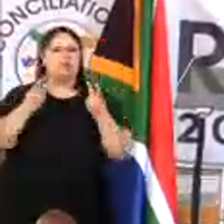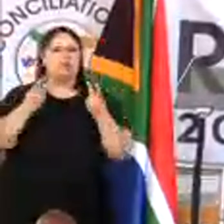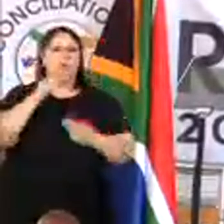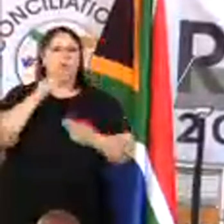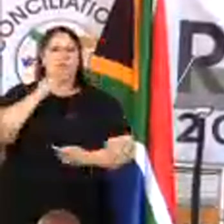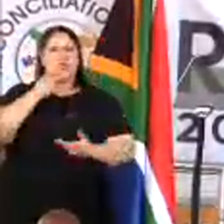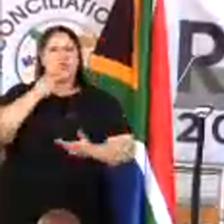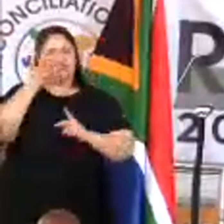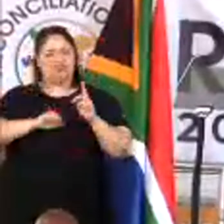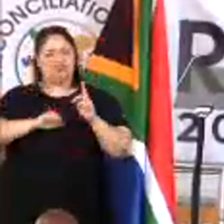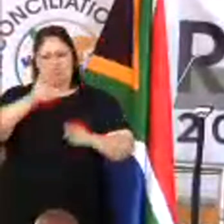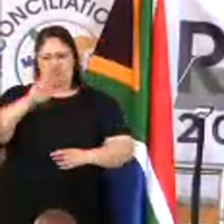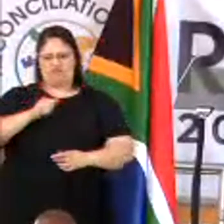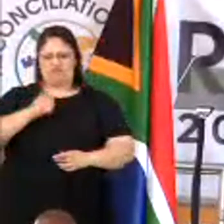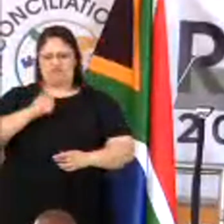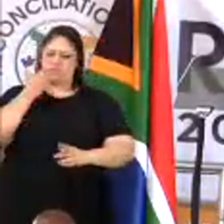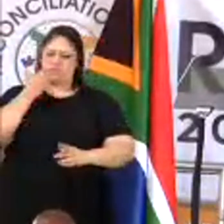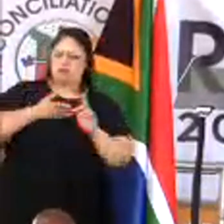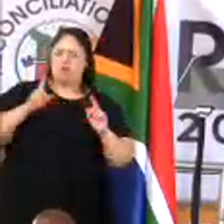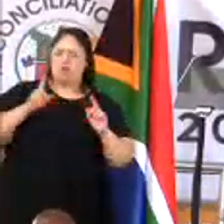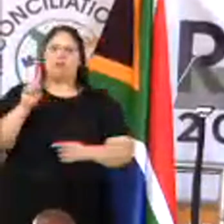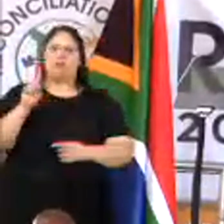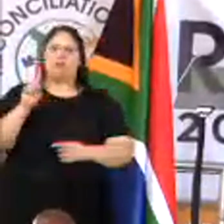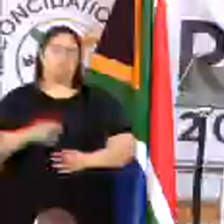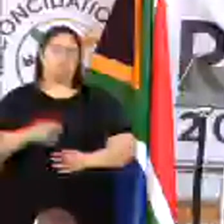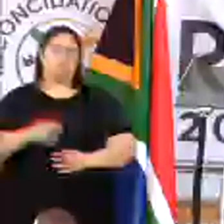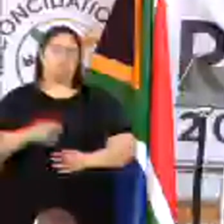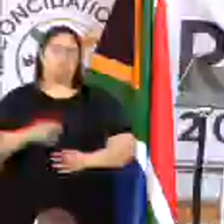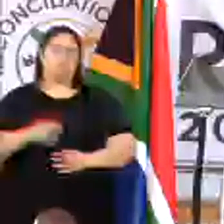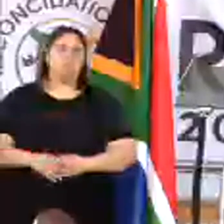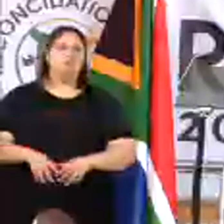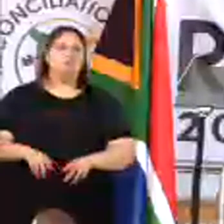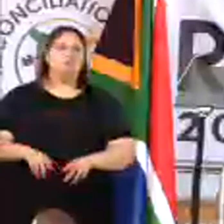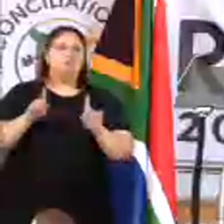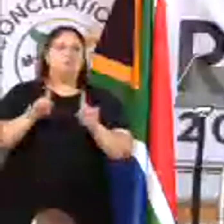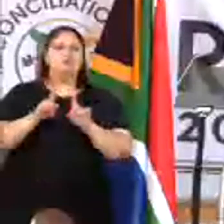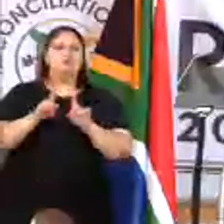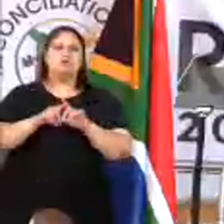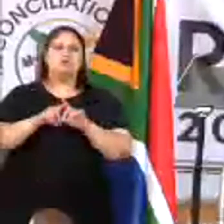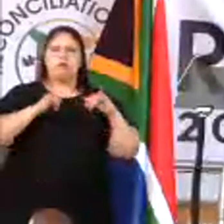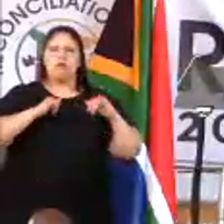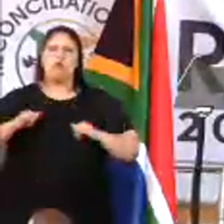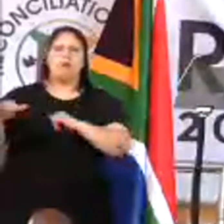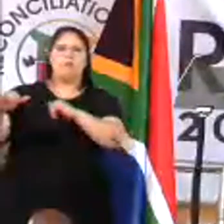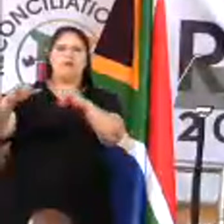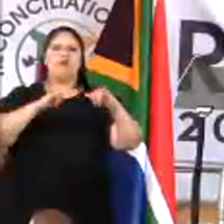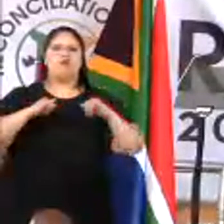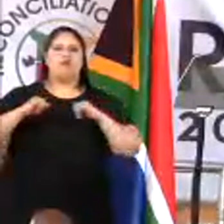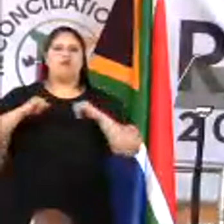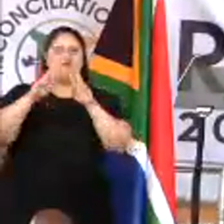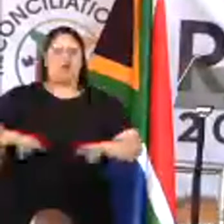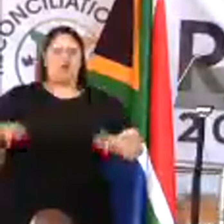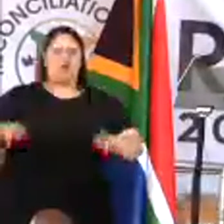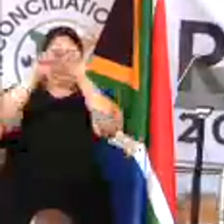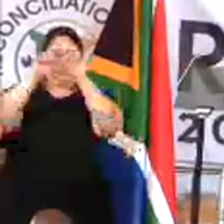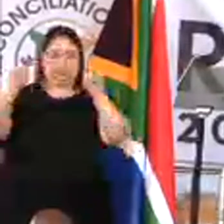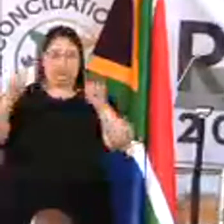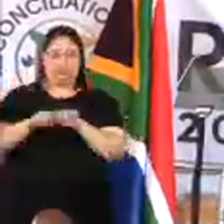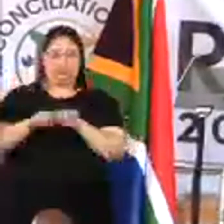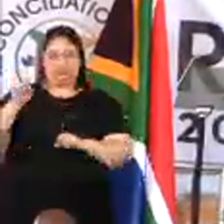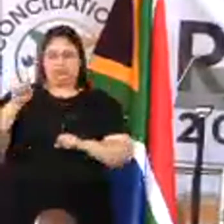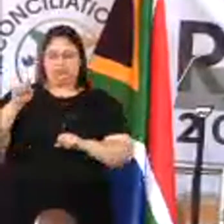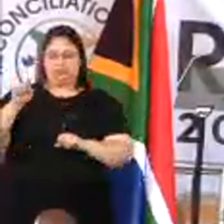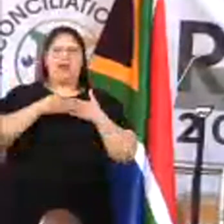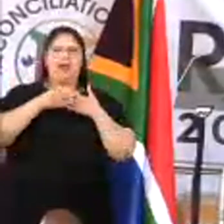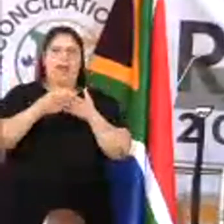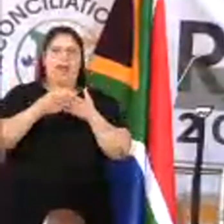be a South African and of a common value system that will guide current and